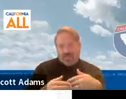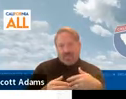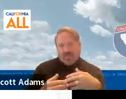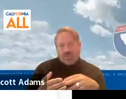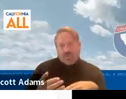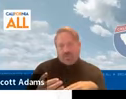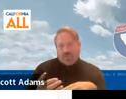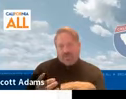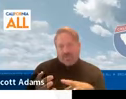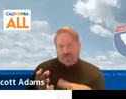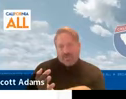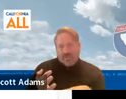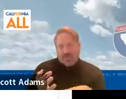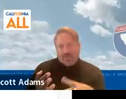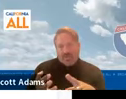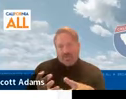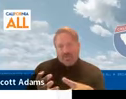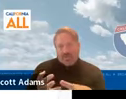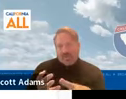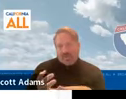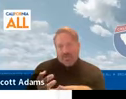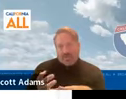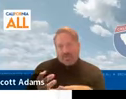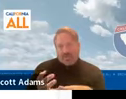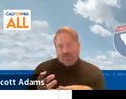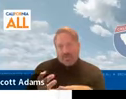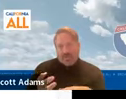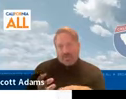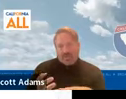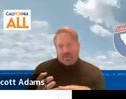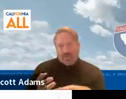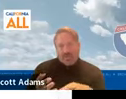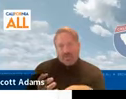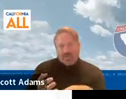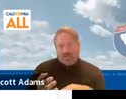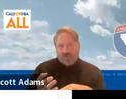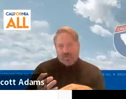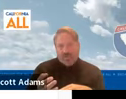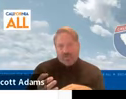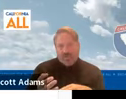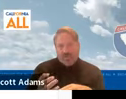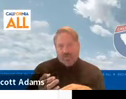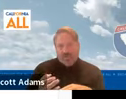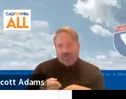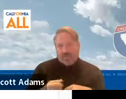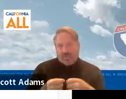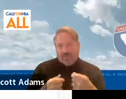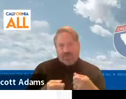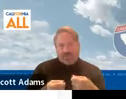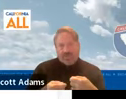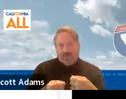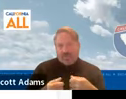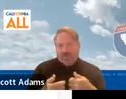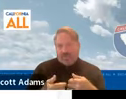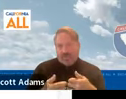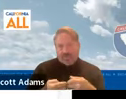if folks were to send an email or a text that was received on a mobile phone,